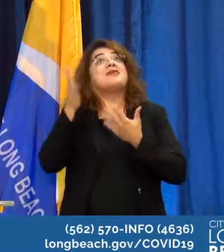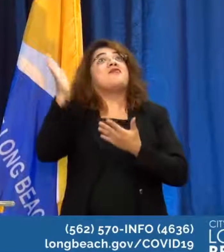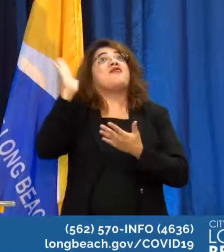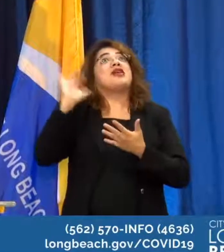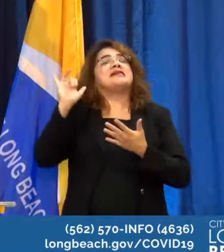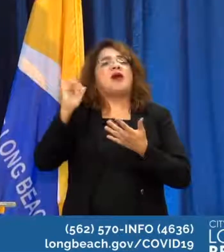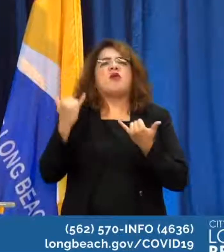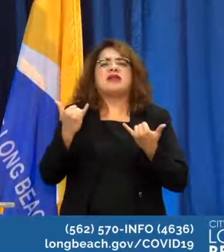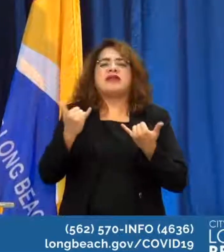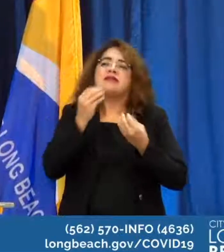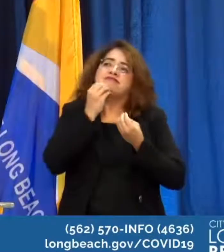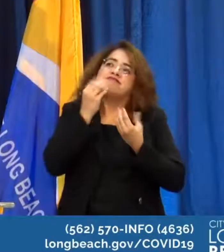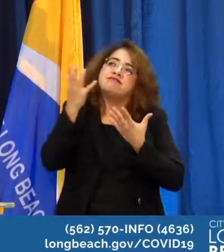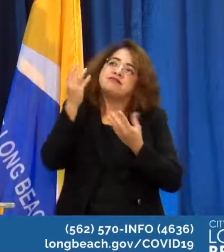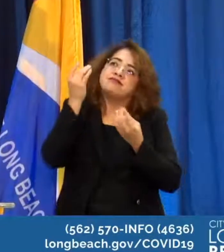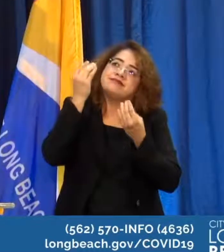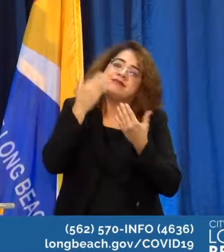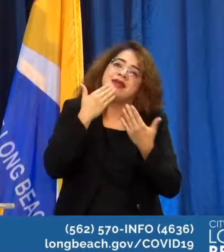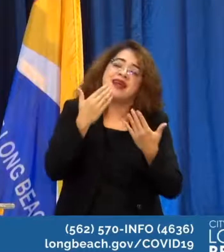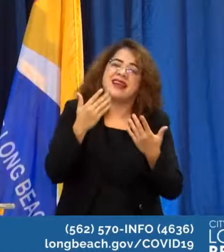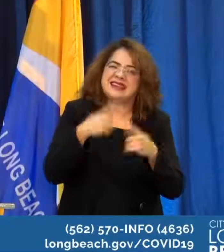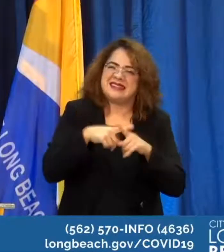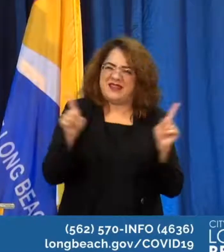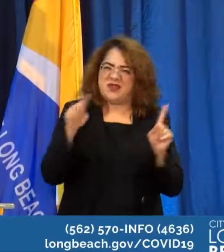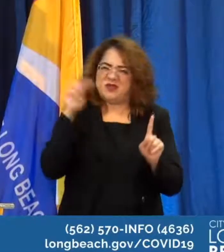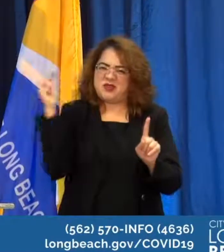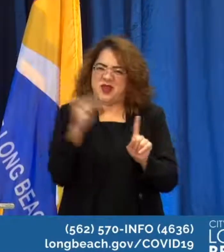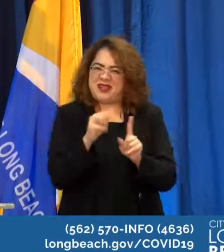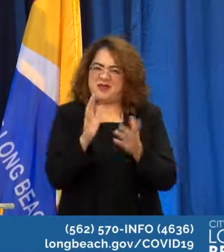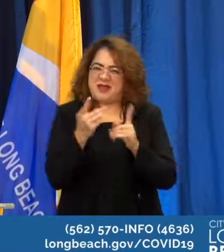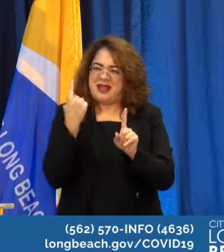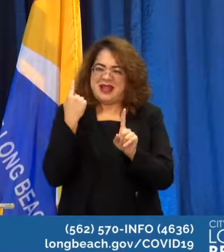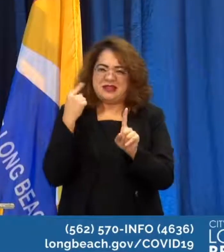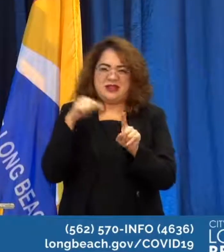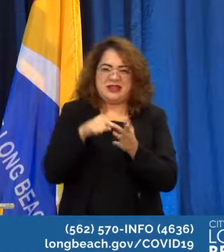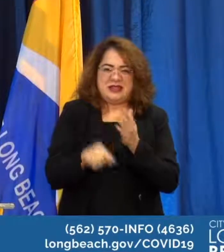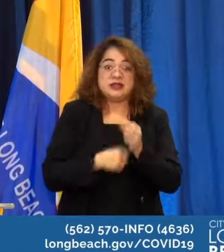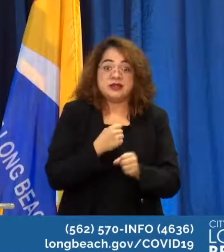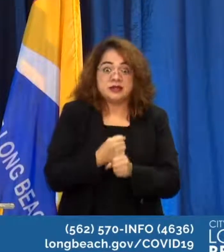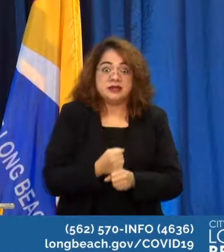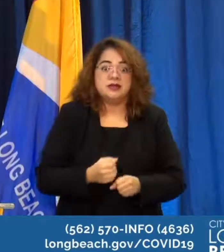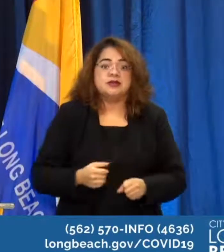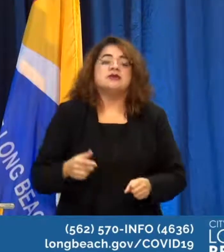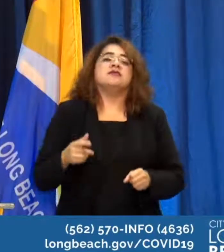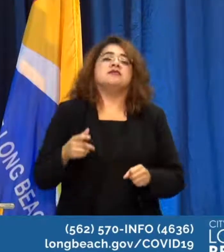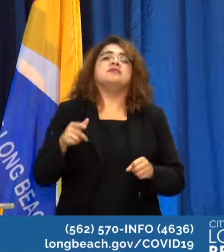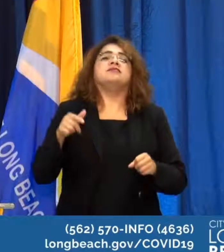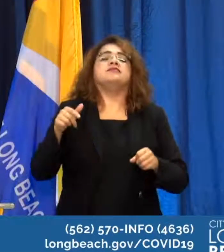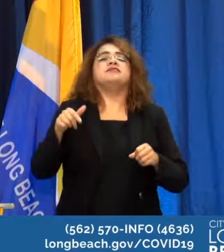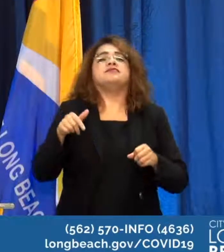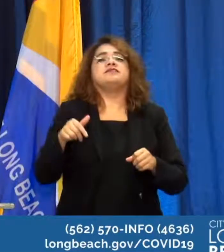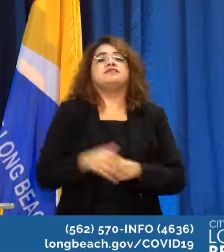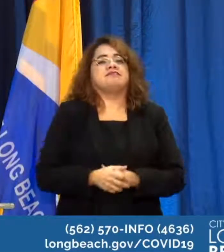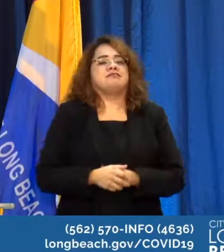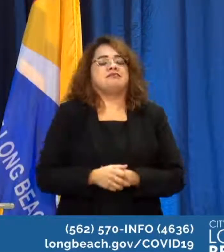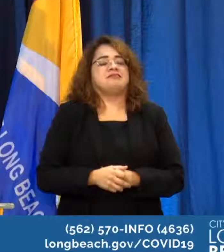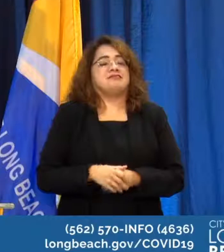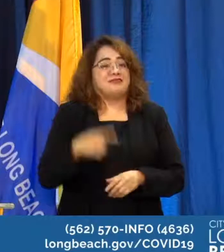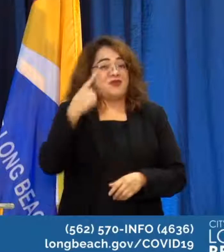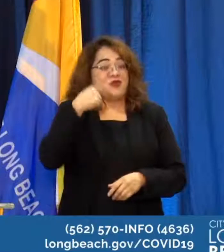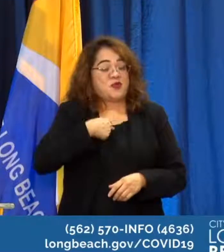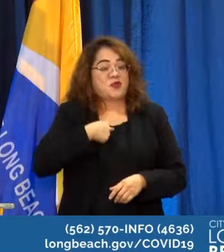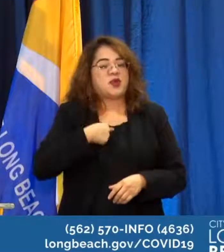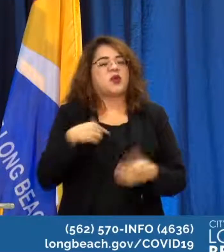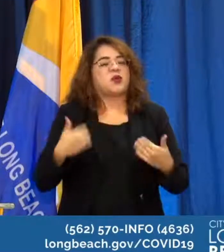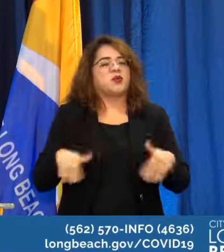Well, thank you. I obviously, this is going to be a harder Thanksgiving for me and